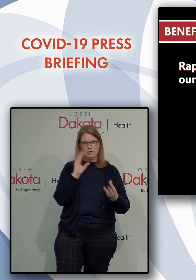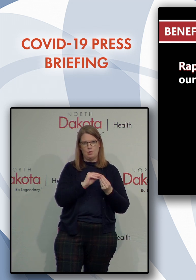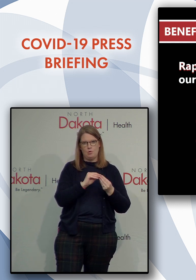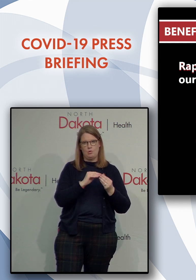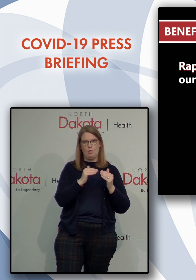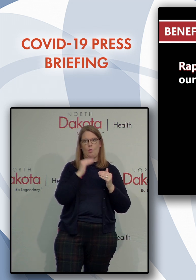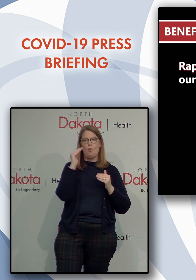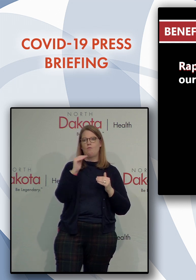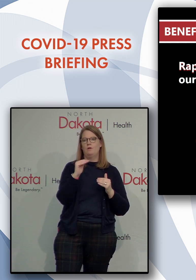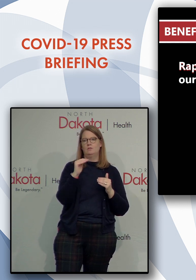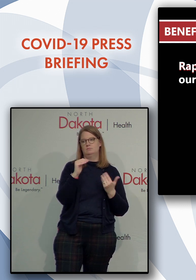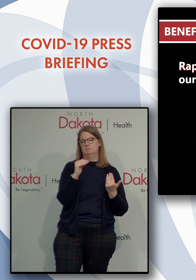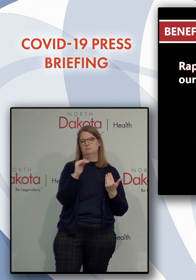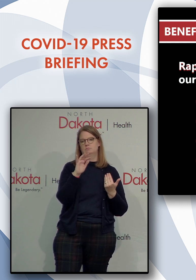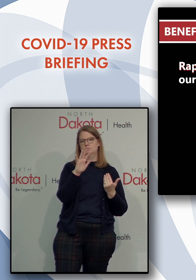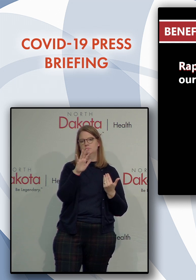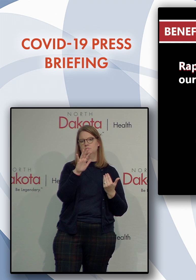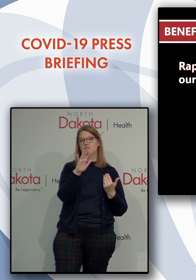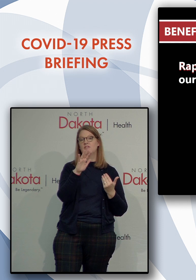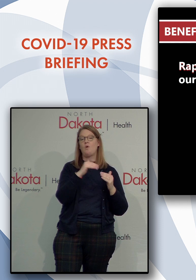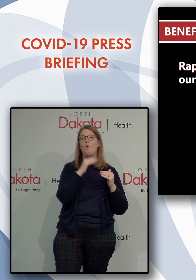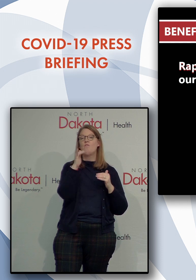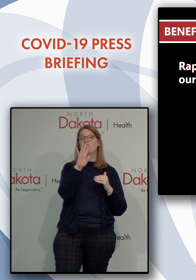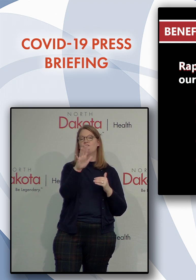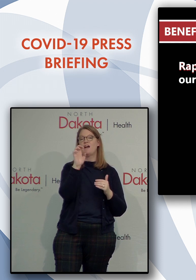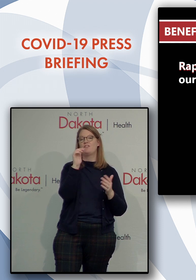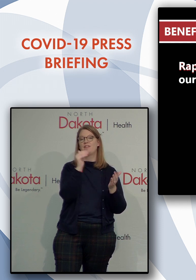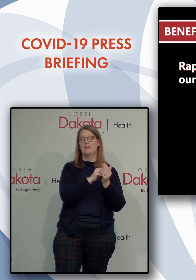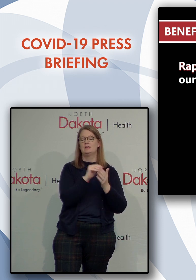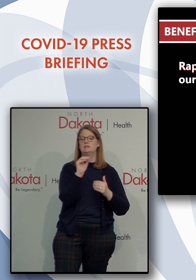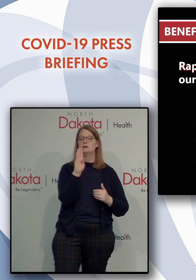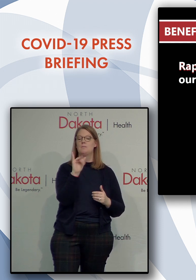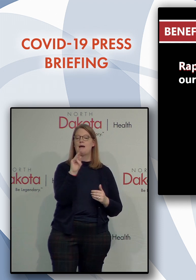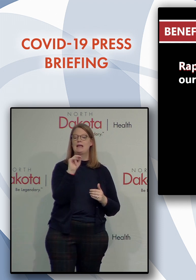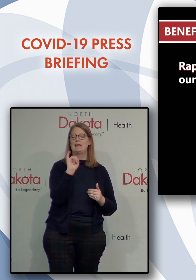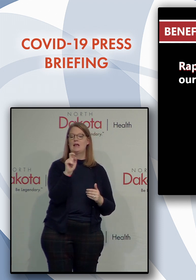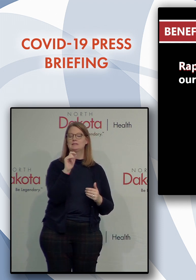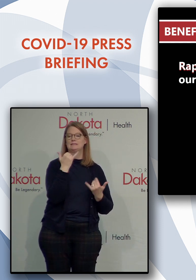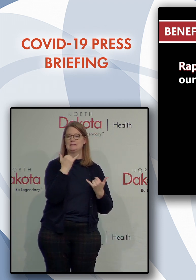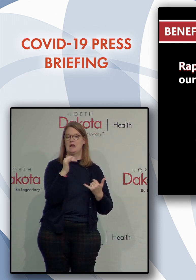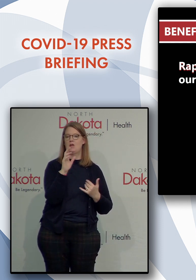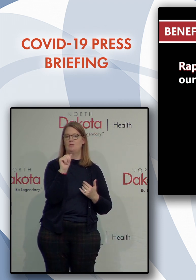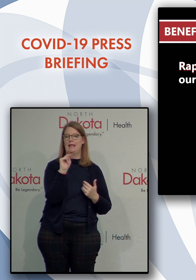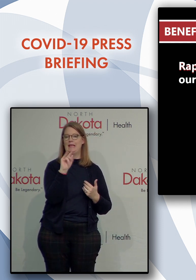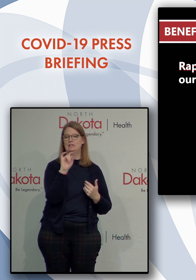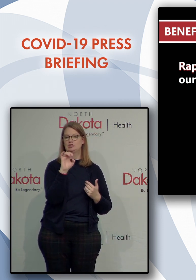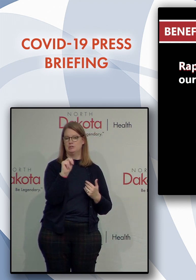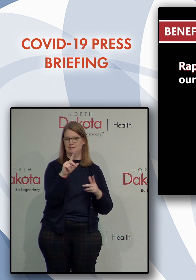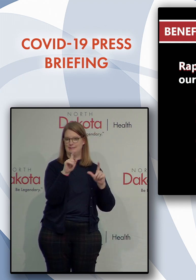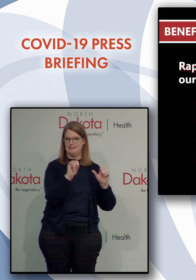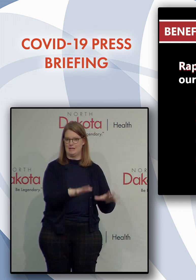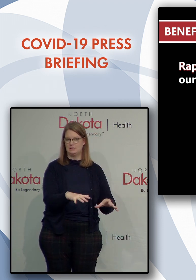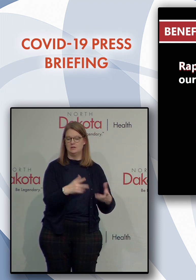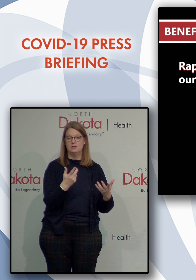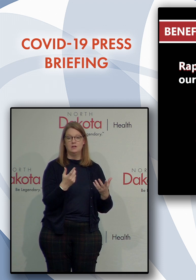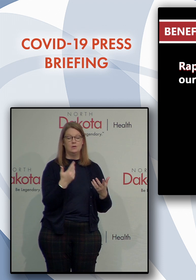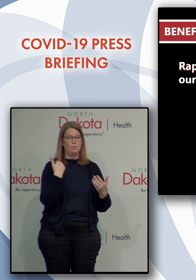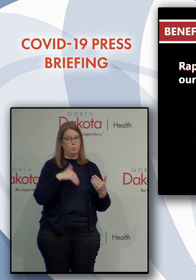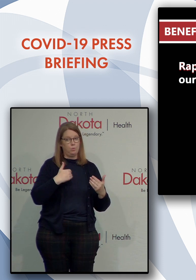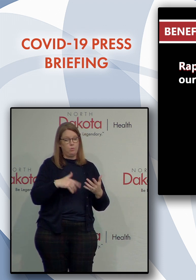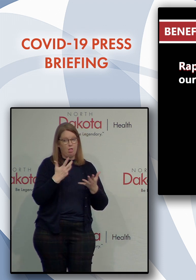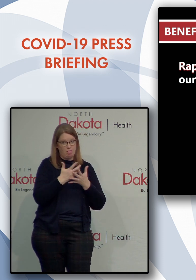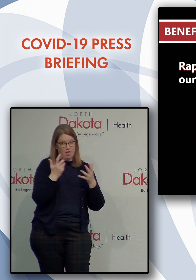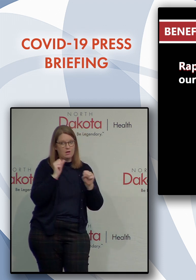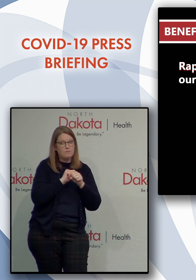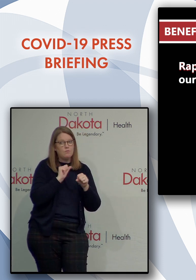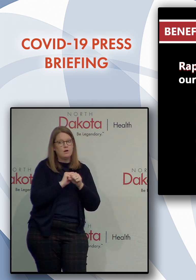over 500,000 Abbott Binax Now antigen rapid tests. And a lot of work has gone into integrating the Binax Now